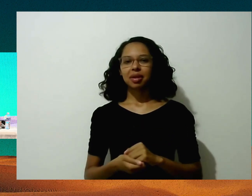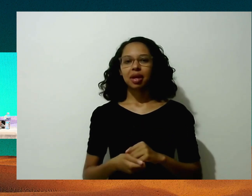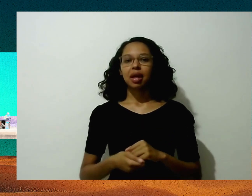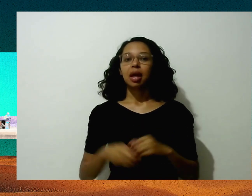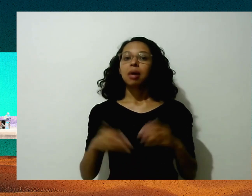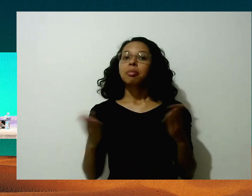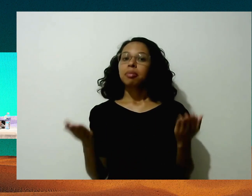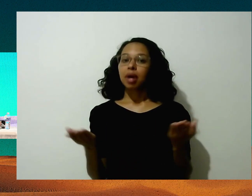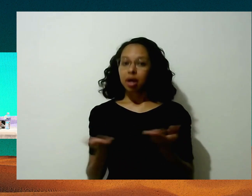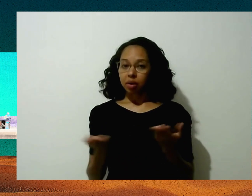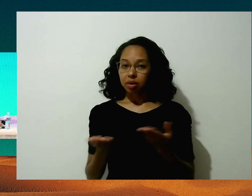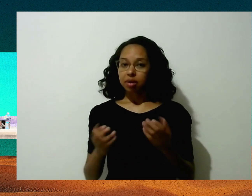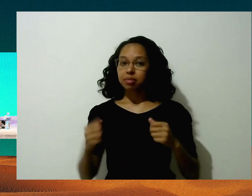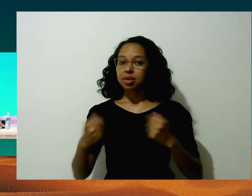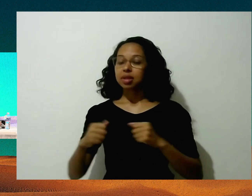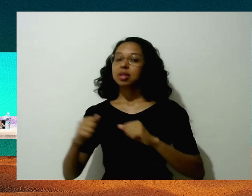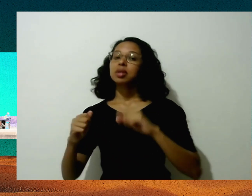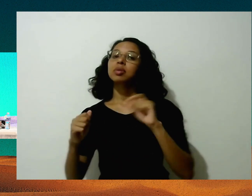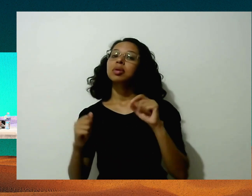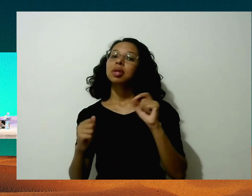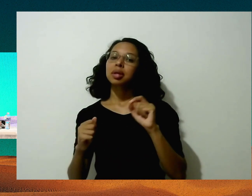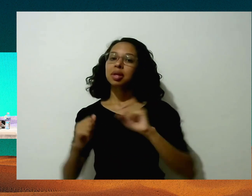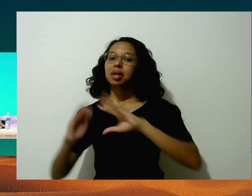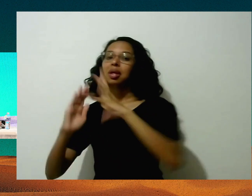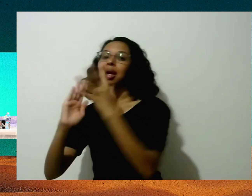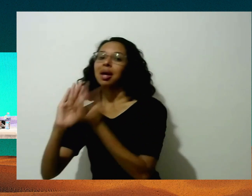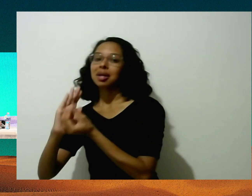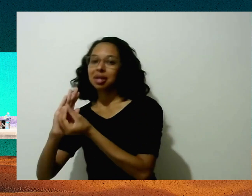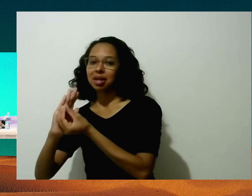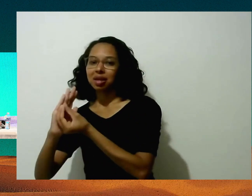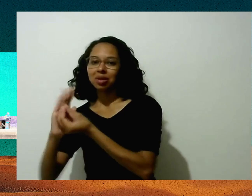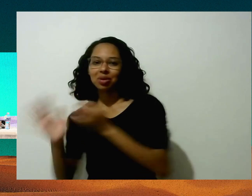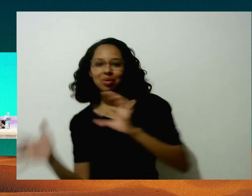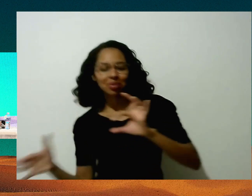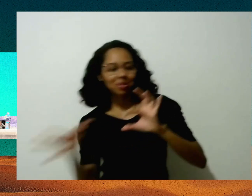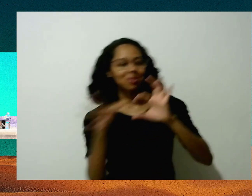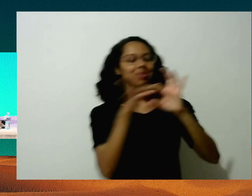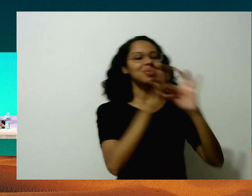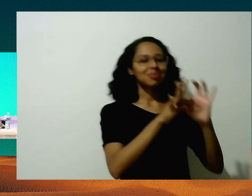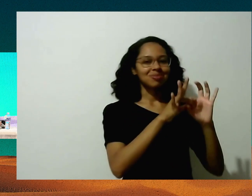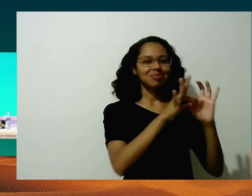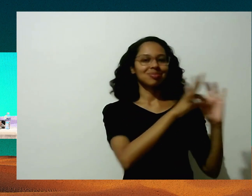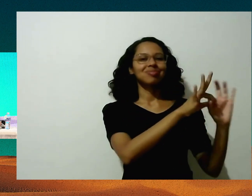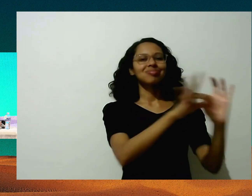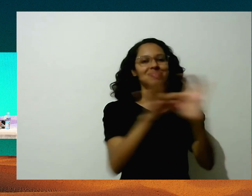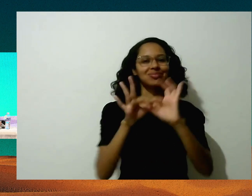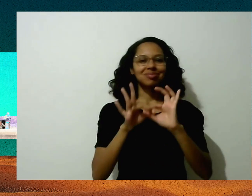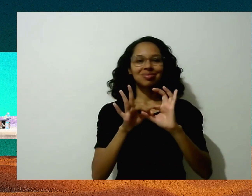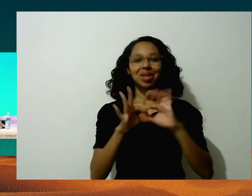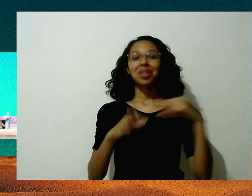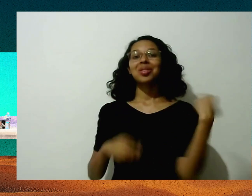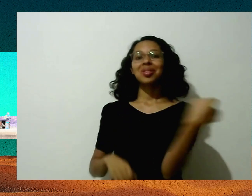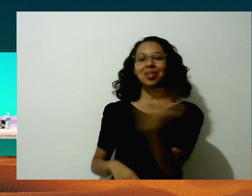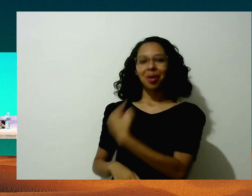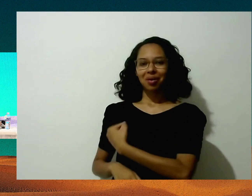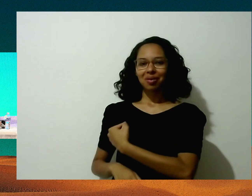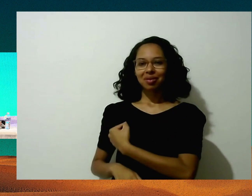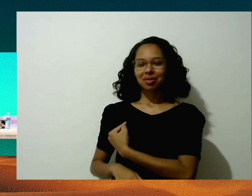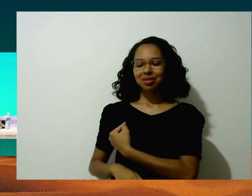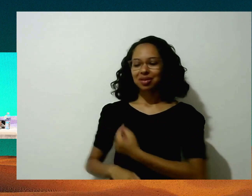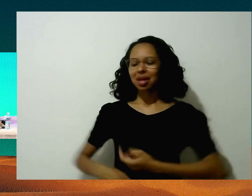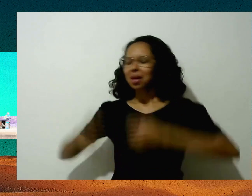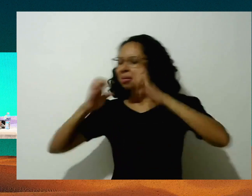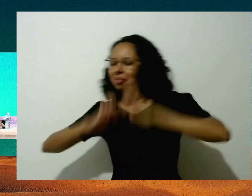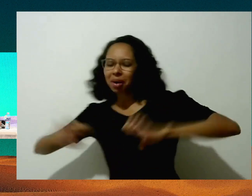the head needs the cooperation of the body. Ide, portanto, Go, therefore, fazei discípulos de todas as nações. and